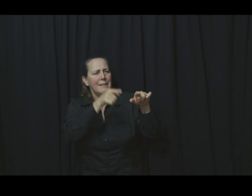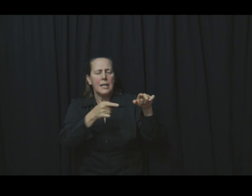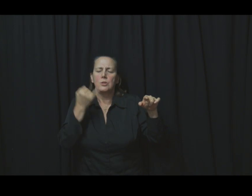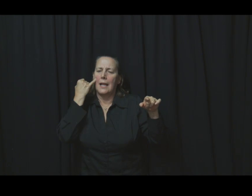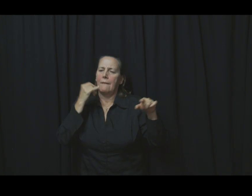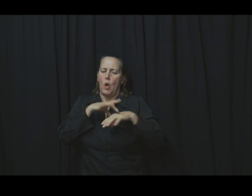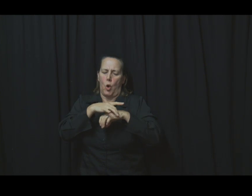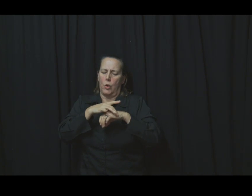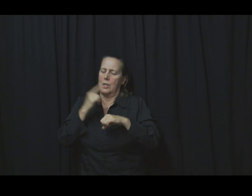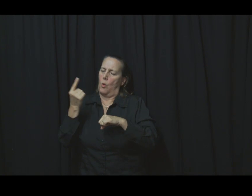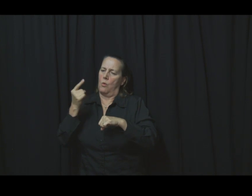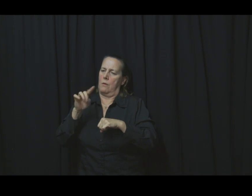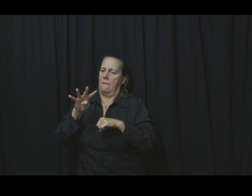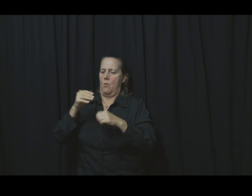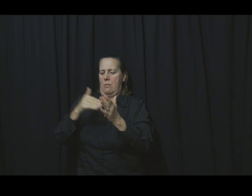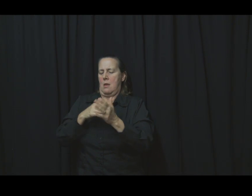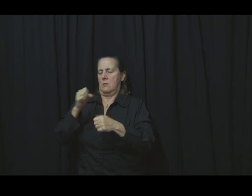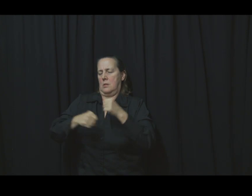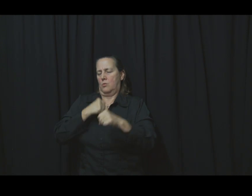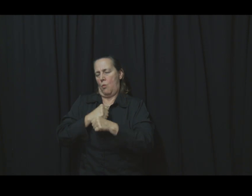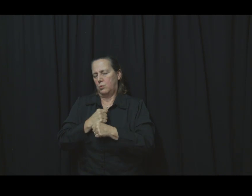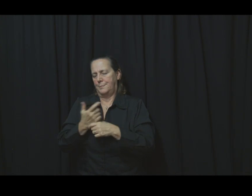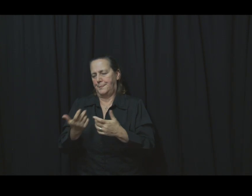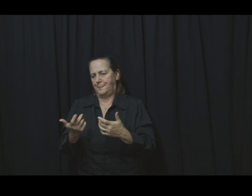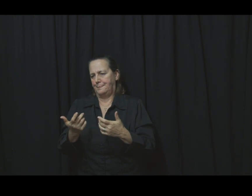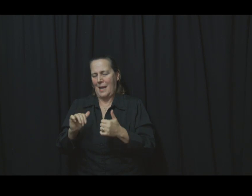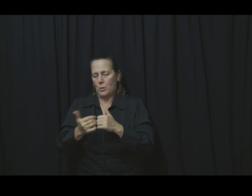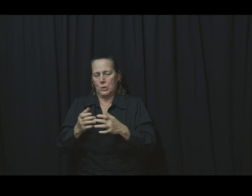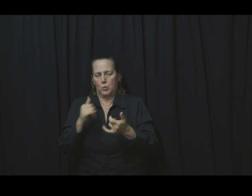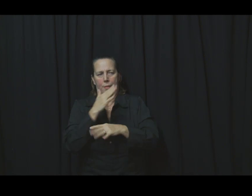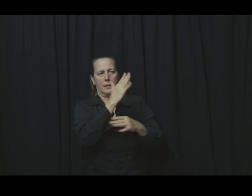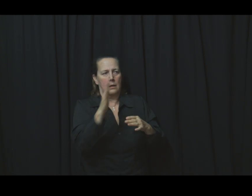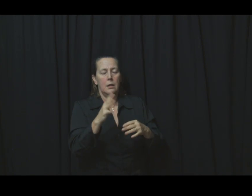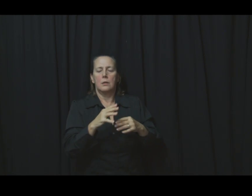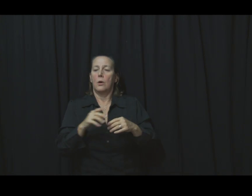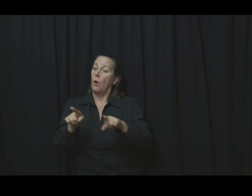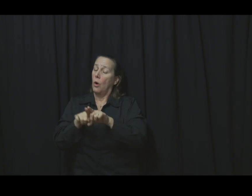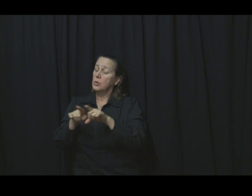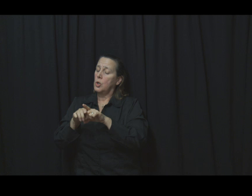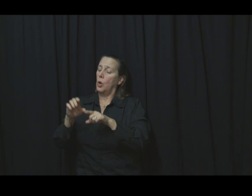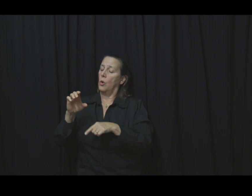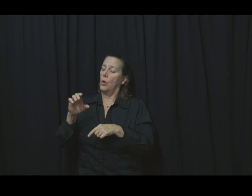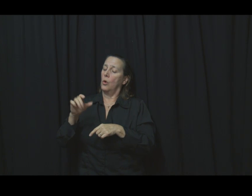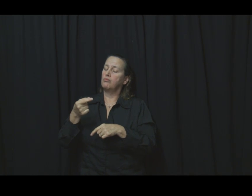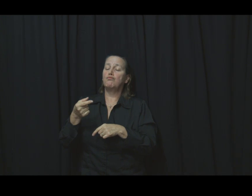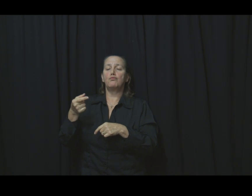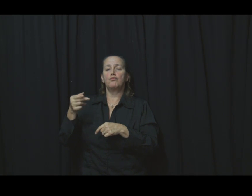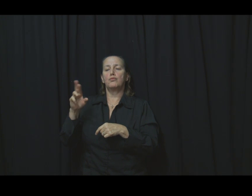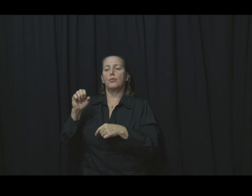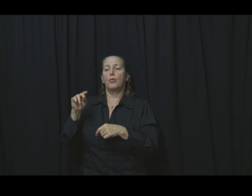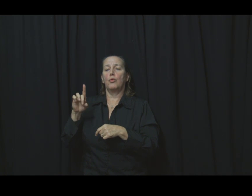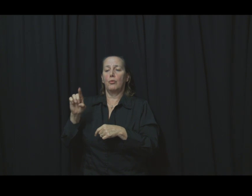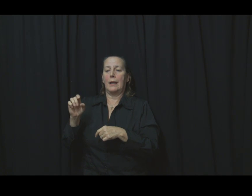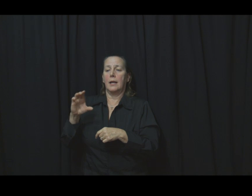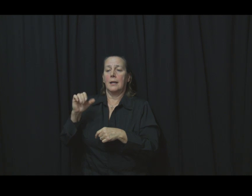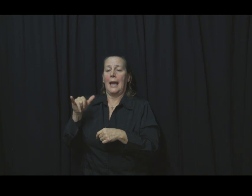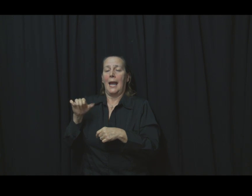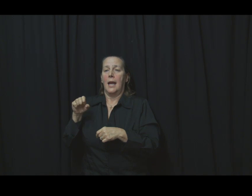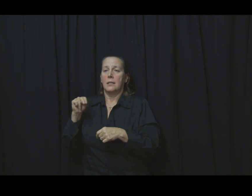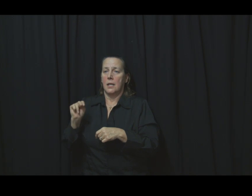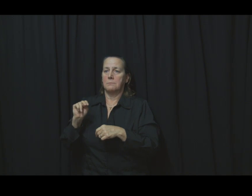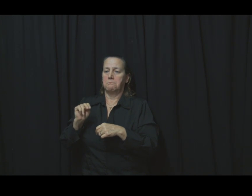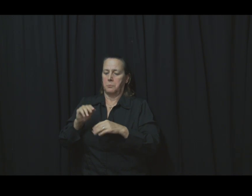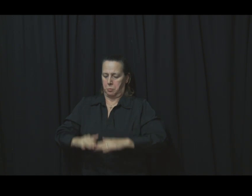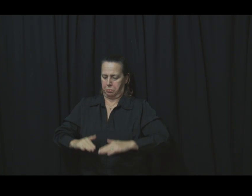only 4,000 years old? Now, when we go to the Grand Canyon, which is an astonishing place, and I recommend to everybody in the world to